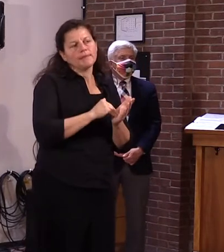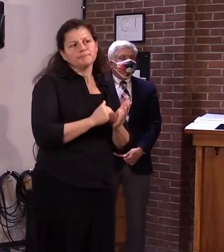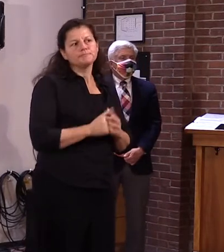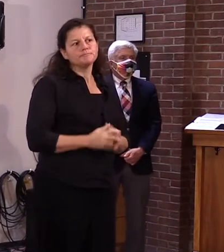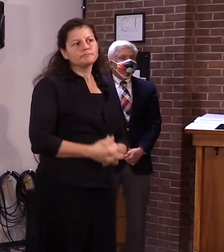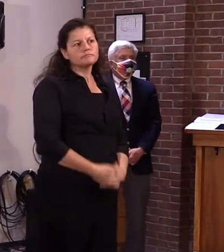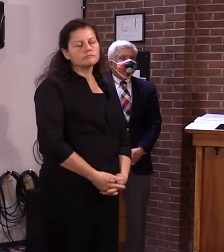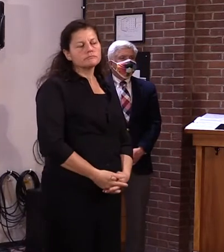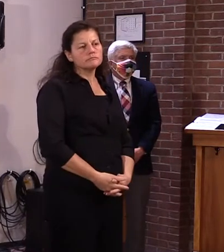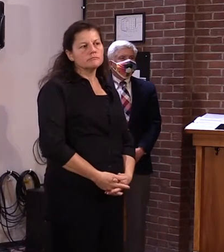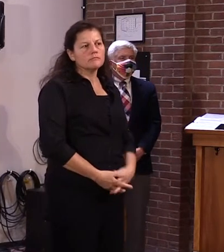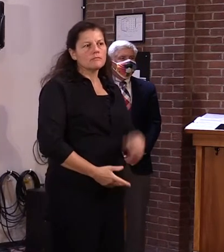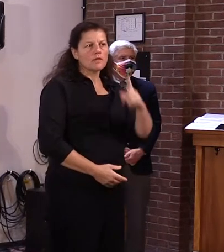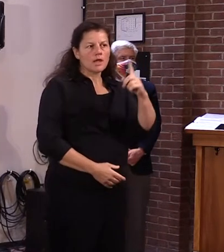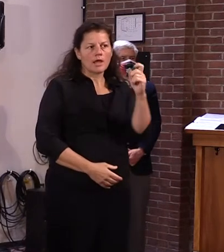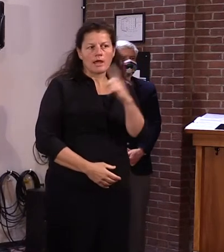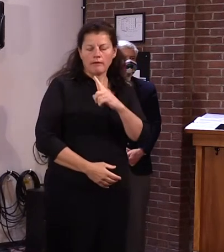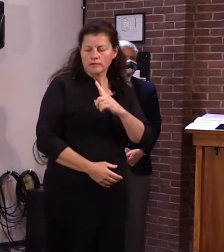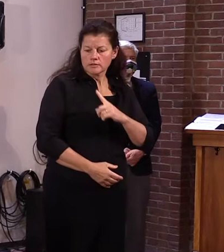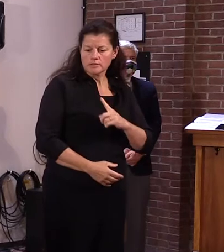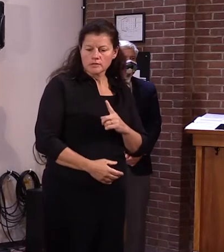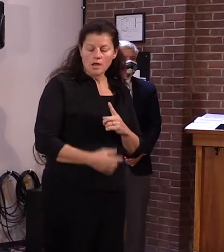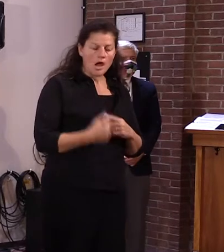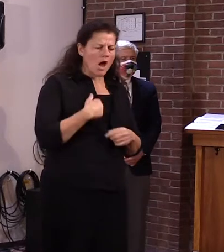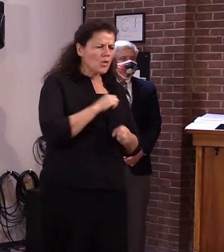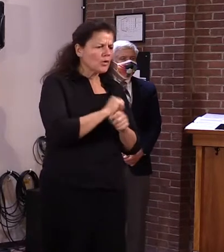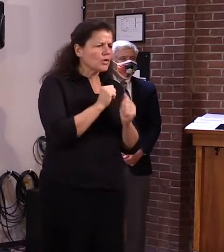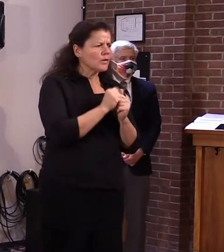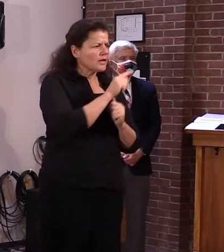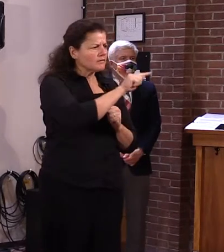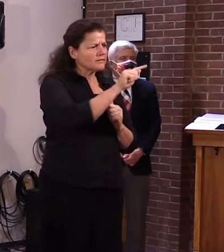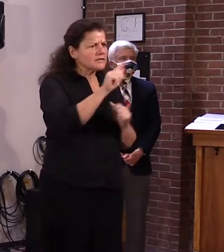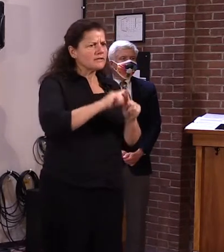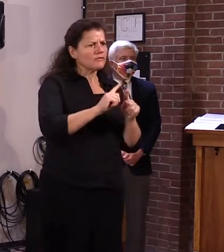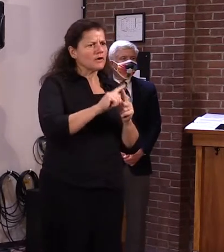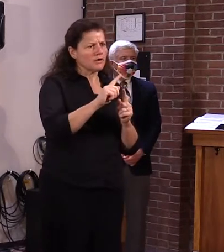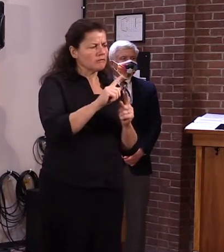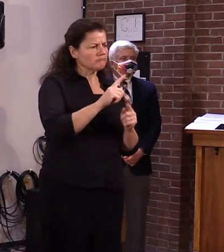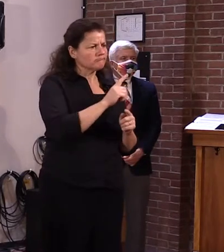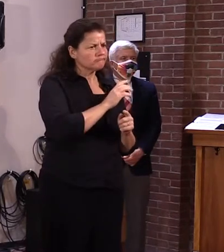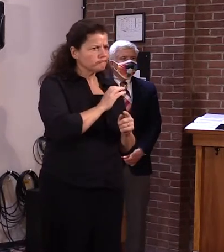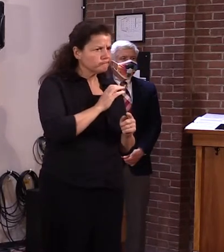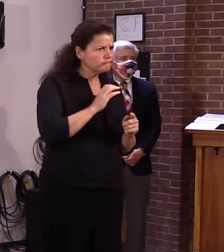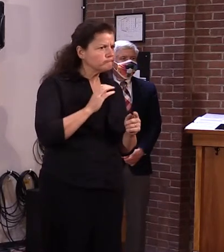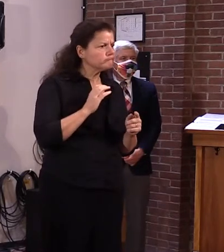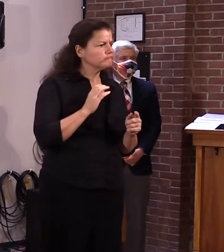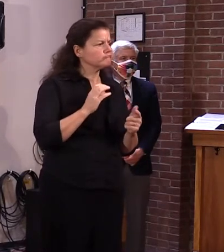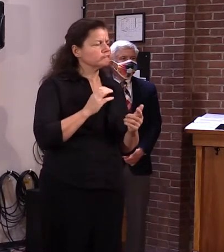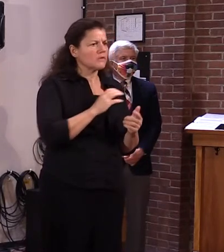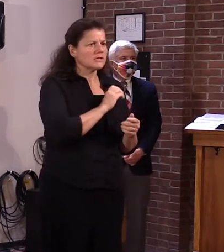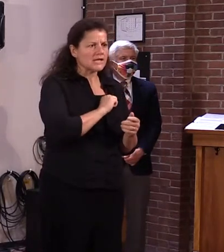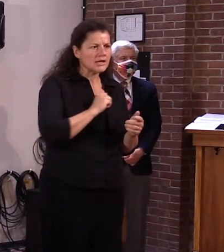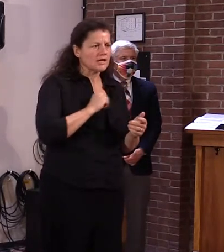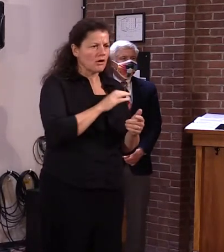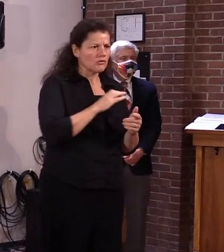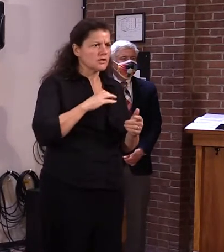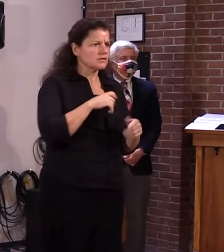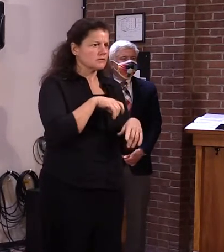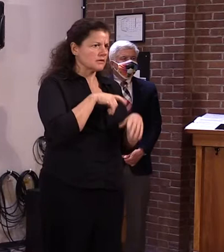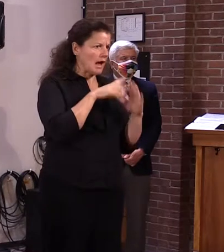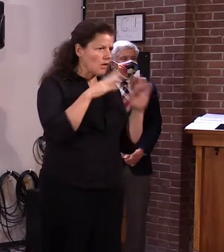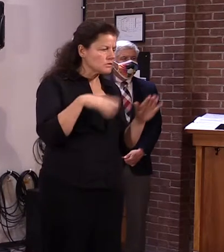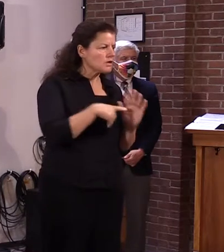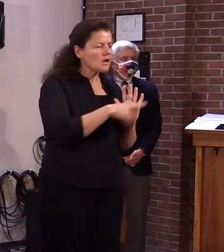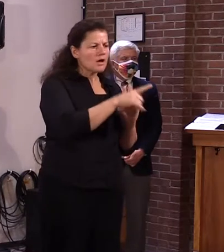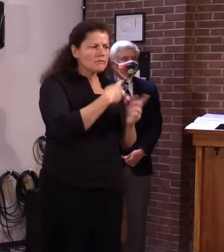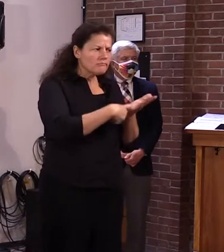And lawmakers I spoke with, they say that the issues come January will still be on the table. I'm just wondering if